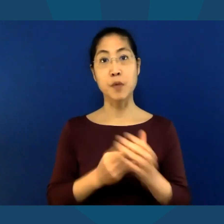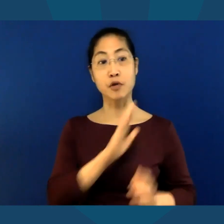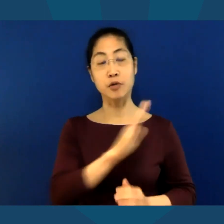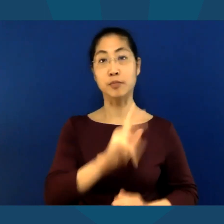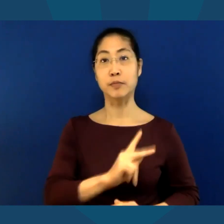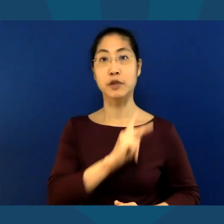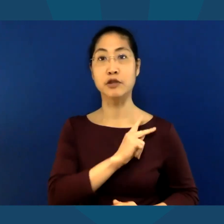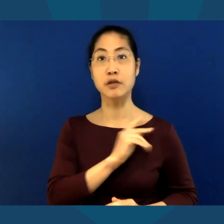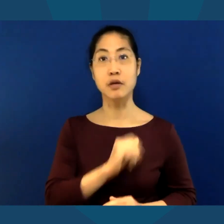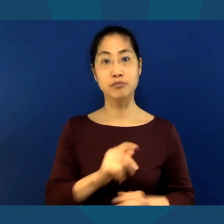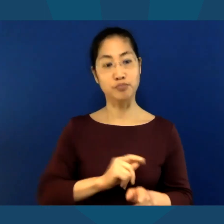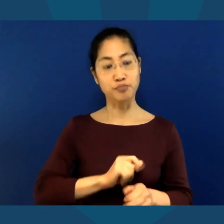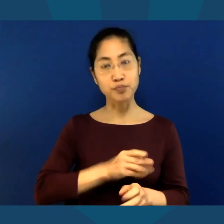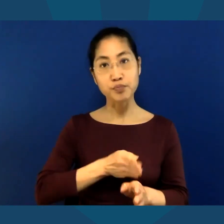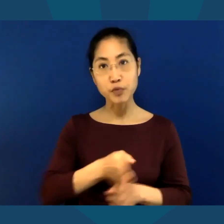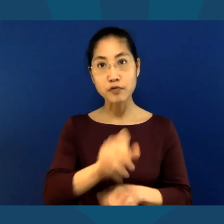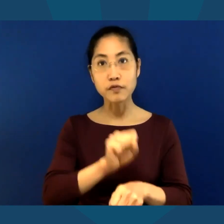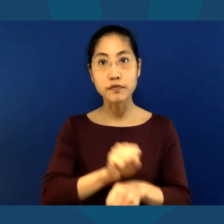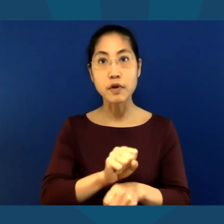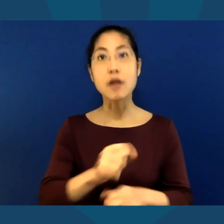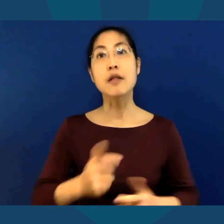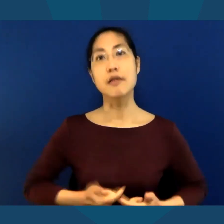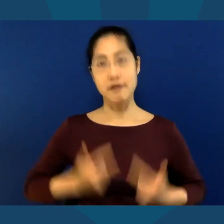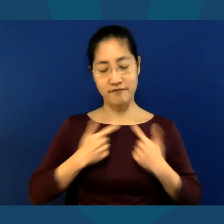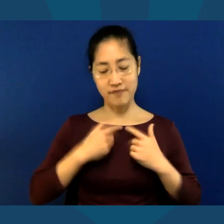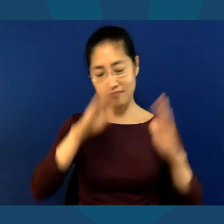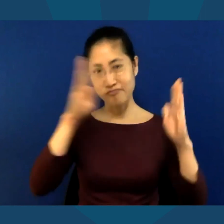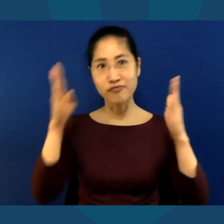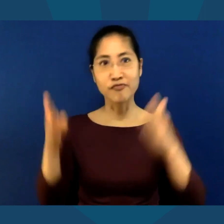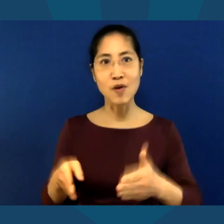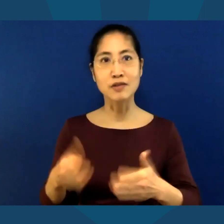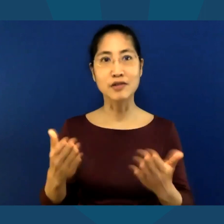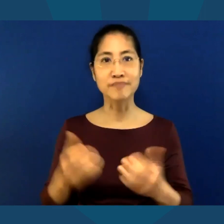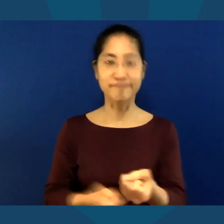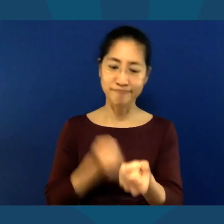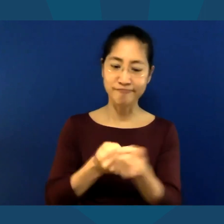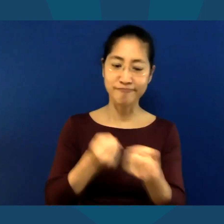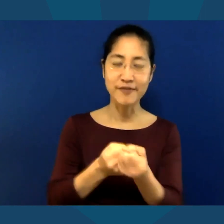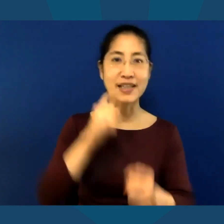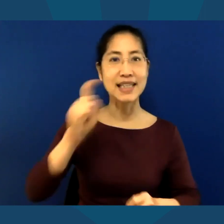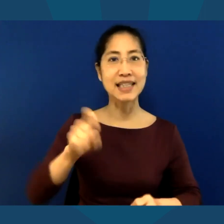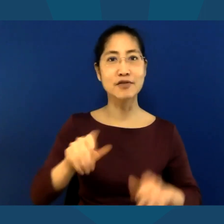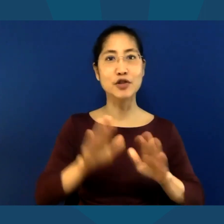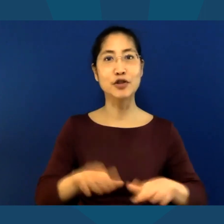She has spent her personal and professional life advocating for the needs of children in her community.